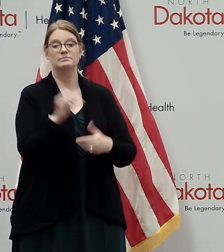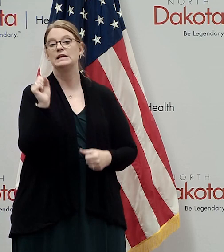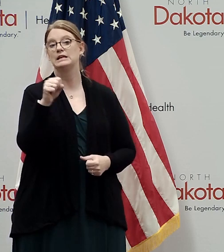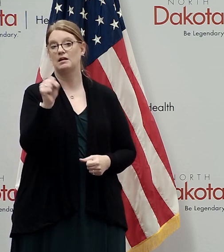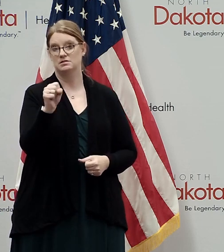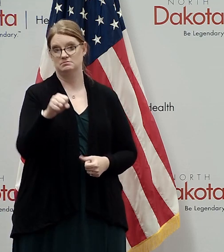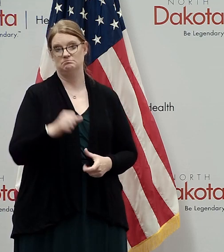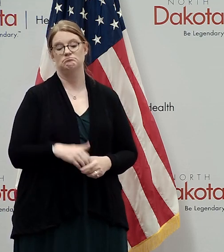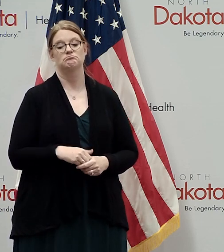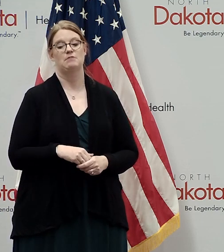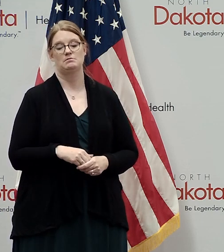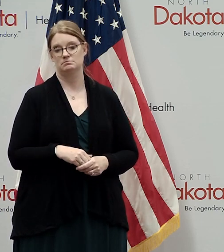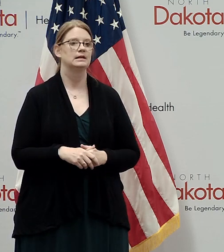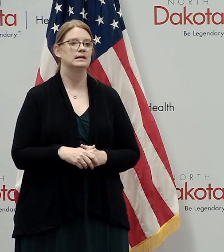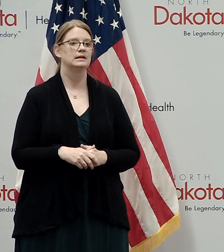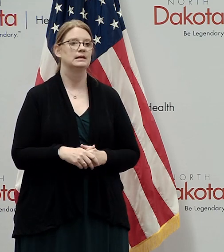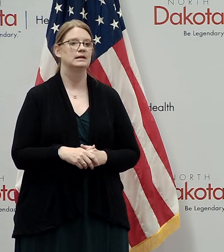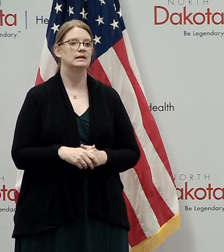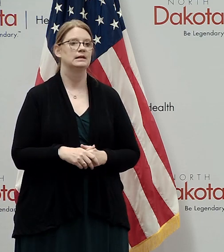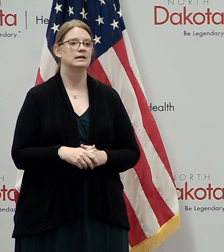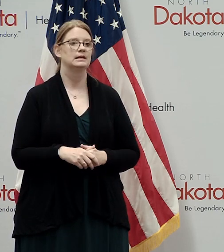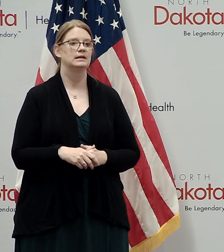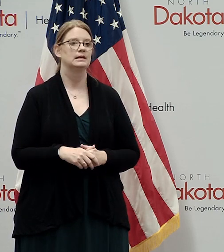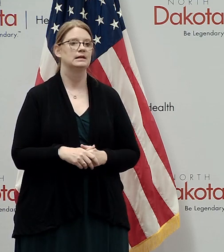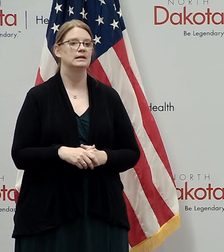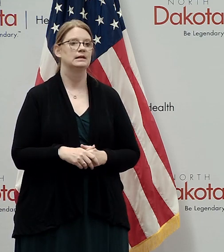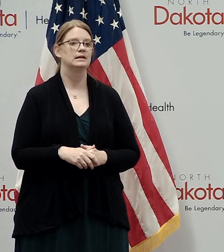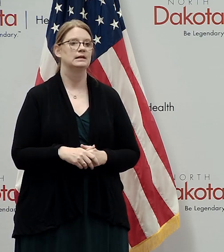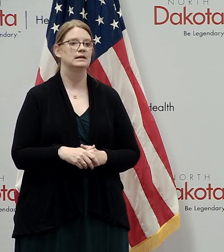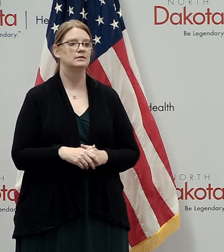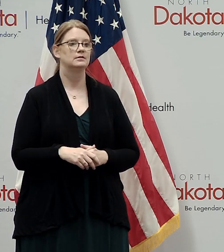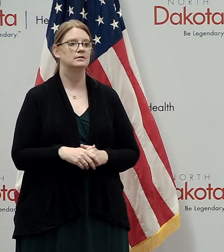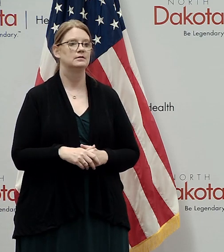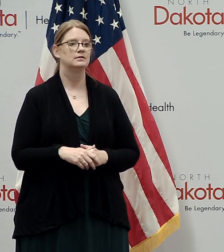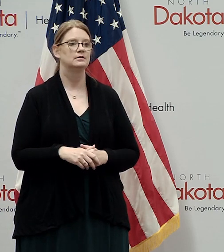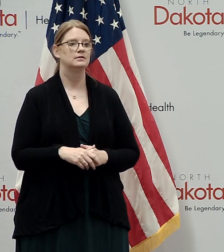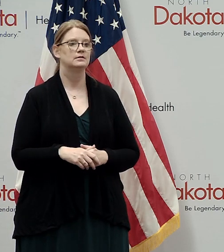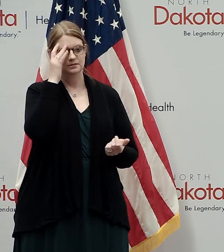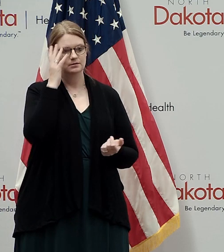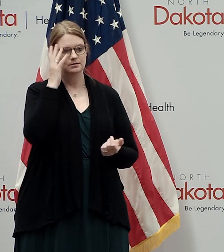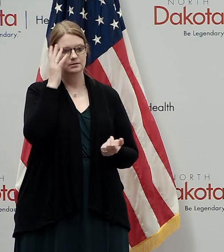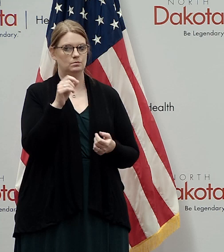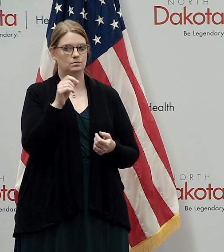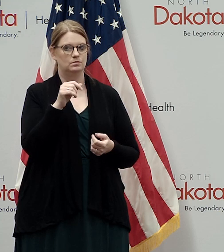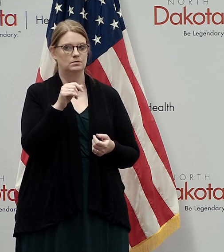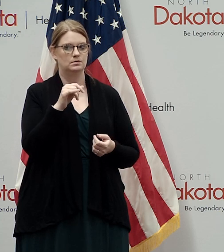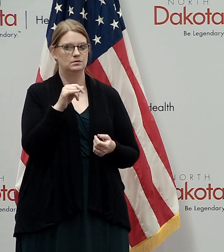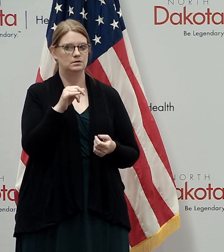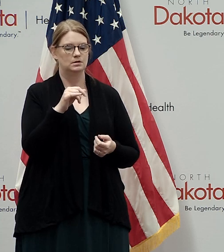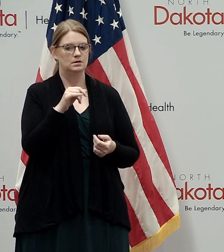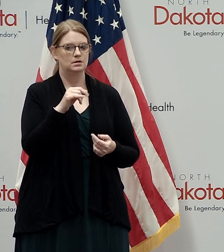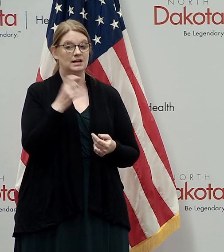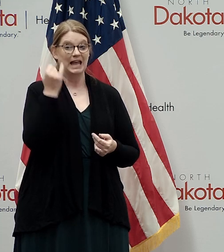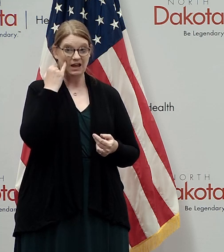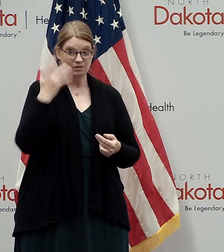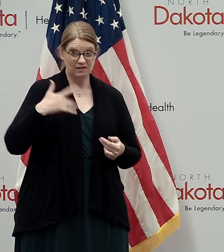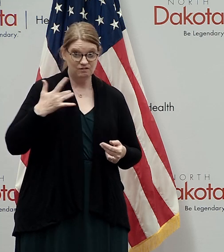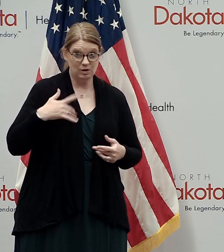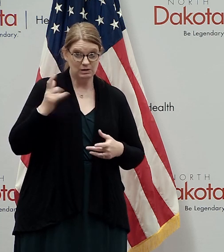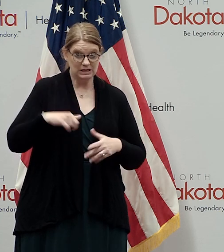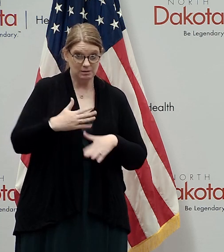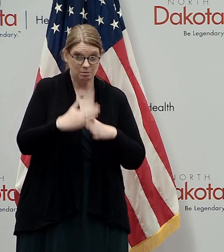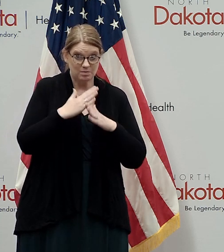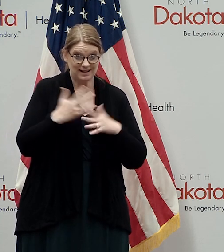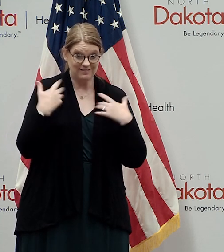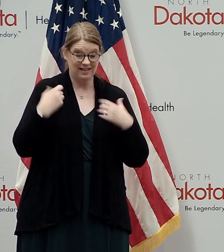mechanism, and yes, we would. But again, we want to. We'll do that if we think we have to protect the health